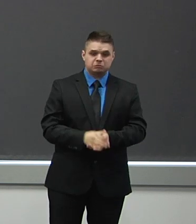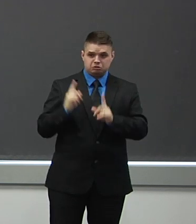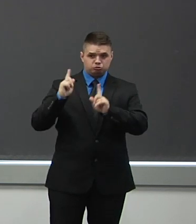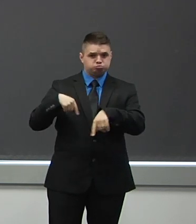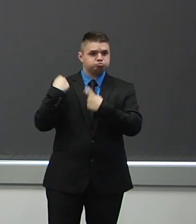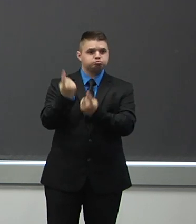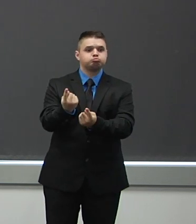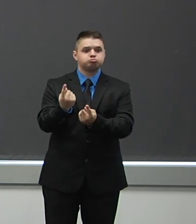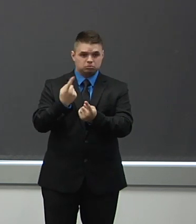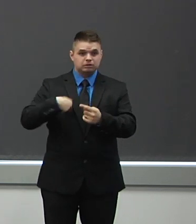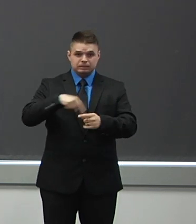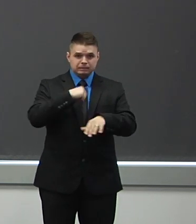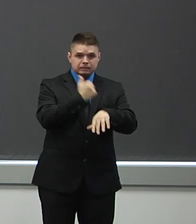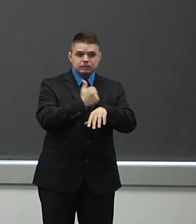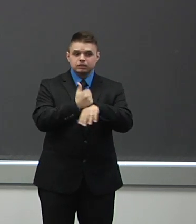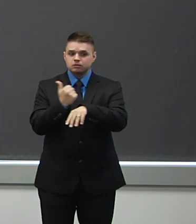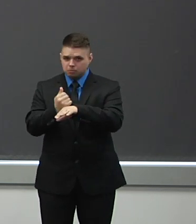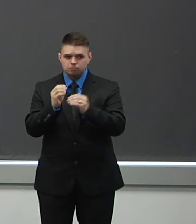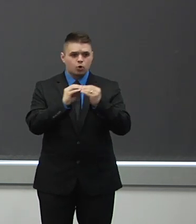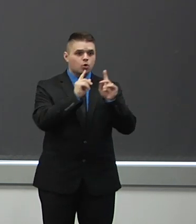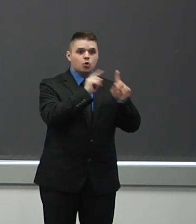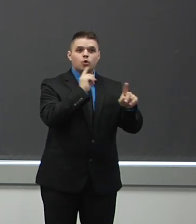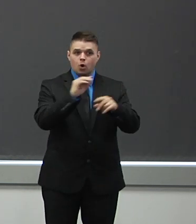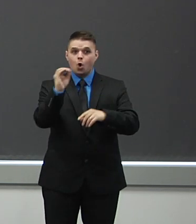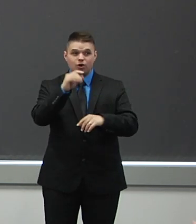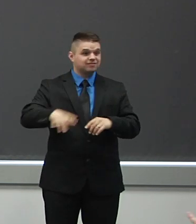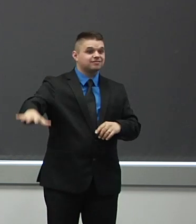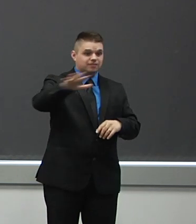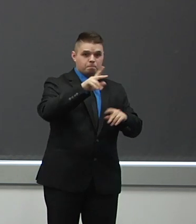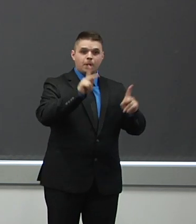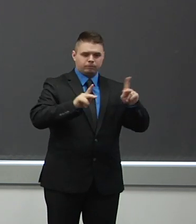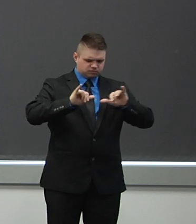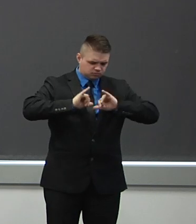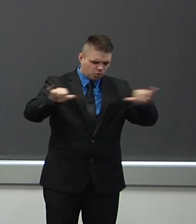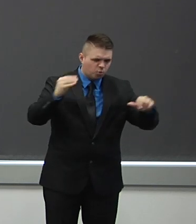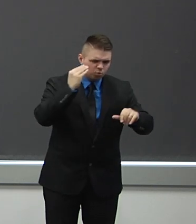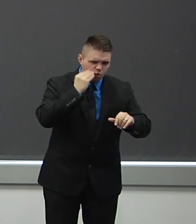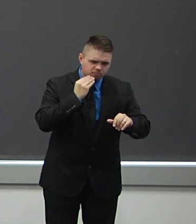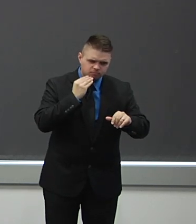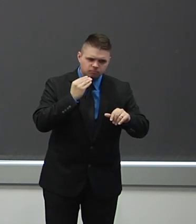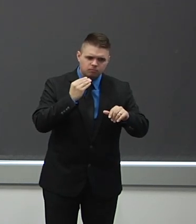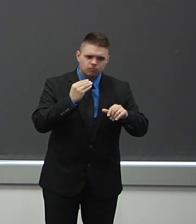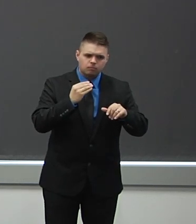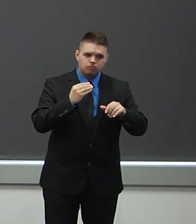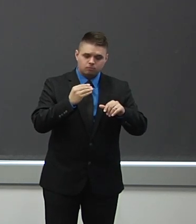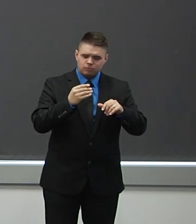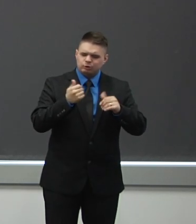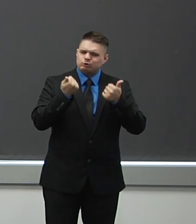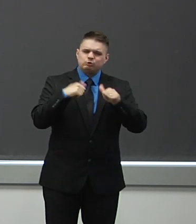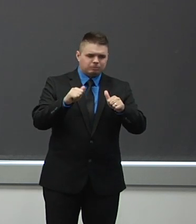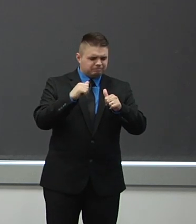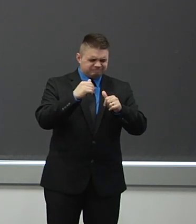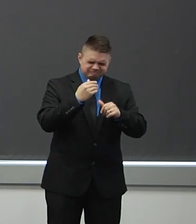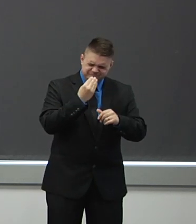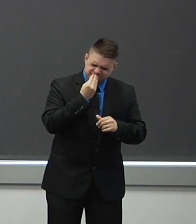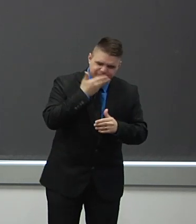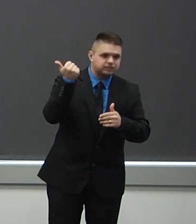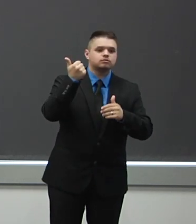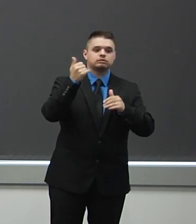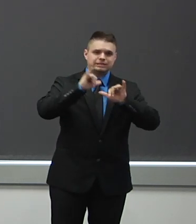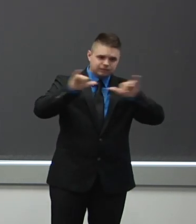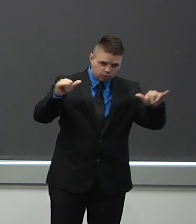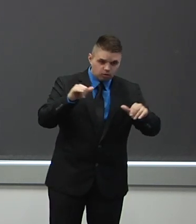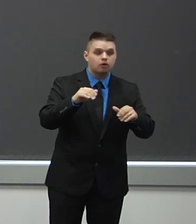orders asking Oregonians to stay home to the maximum extent possible, closing down restaurants and bars,